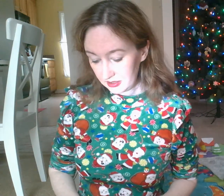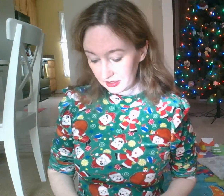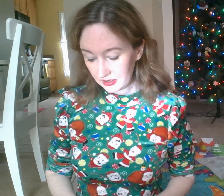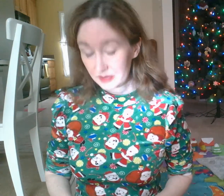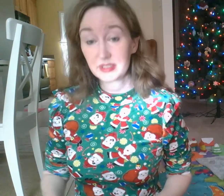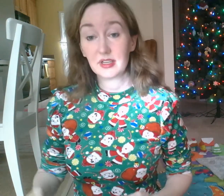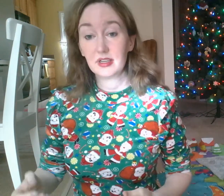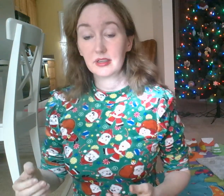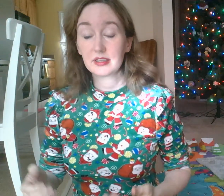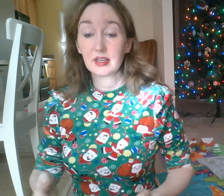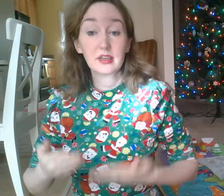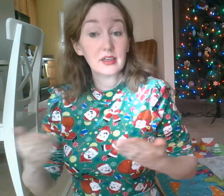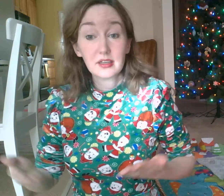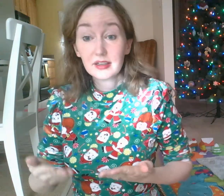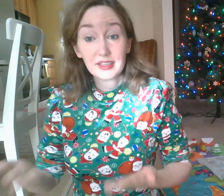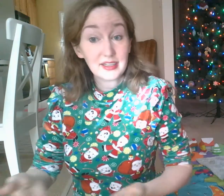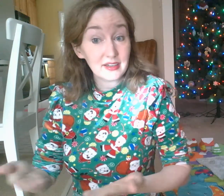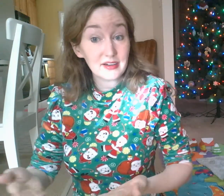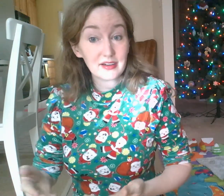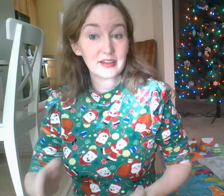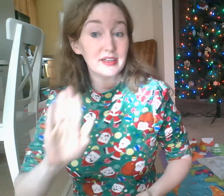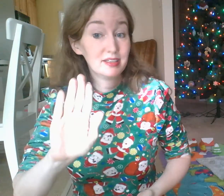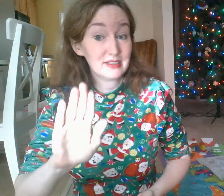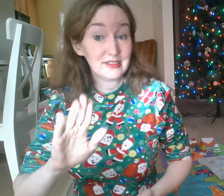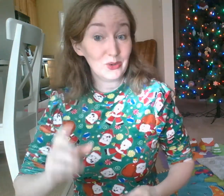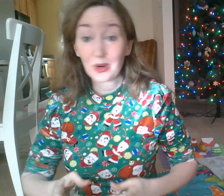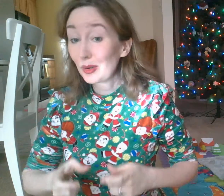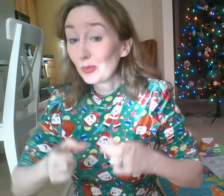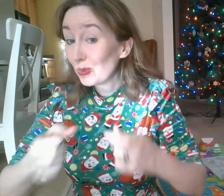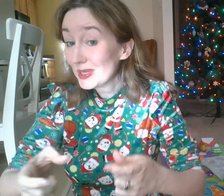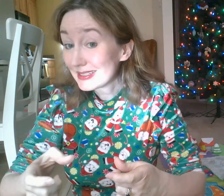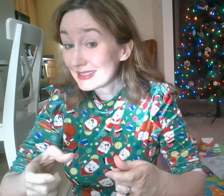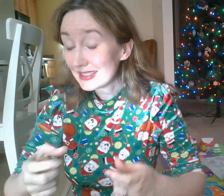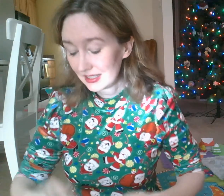And then on Christmas Day, you can say, here is your present.